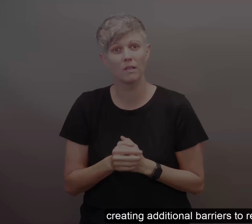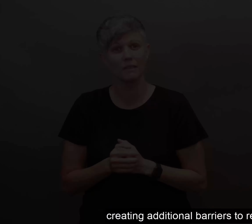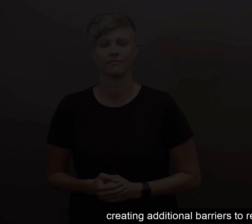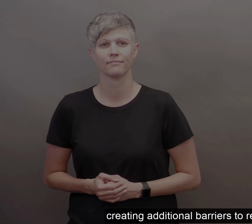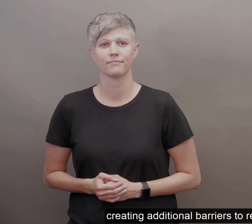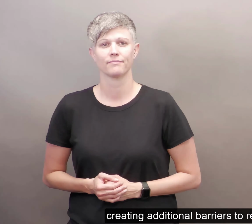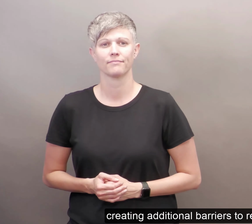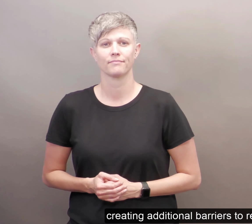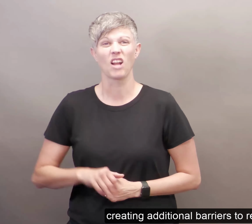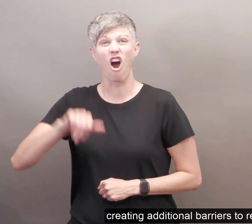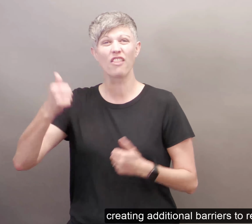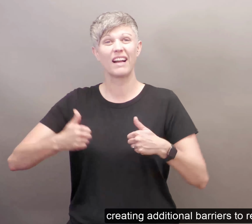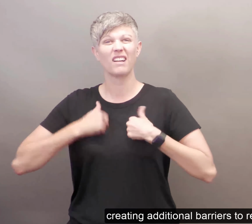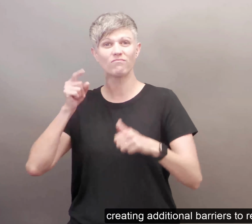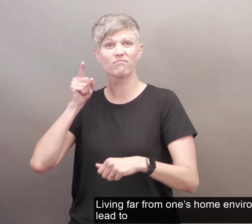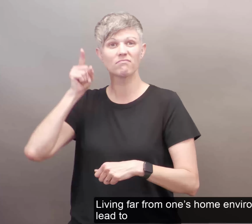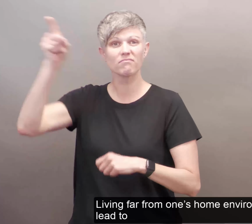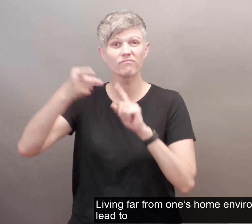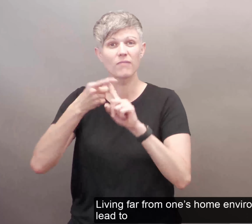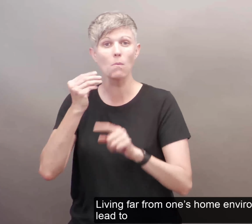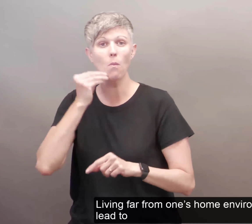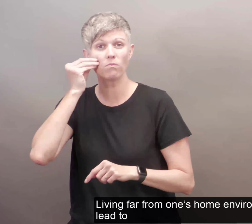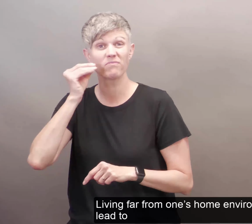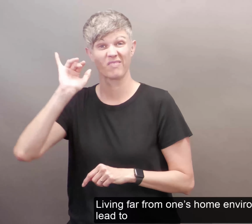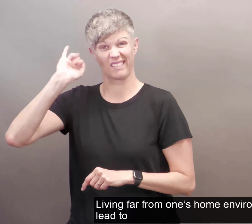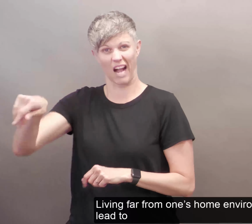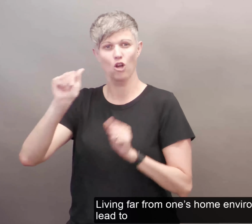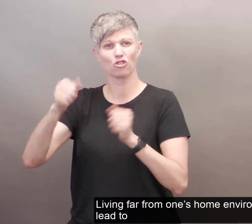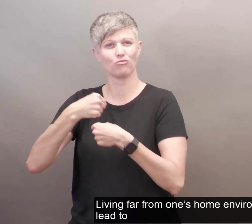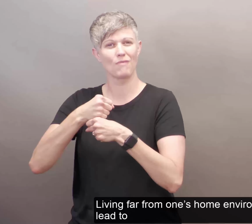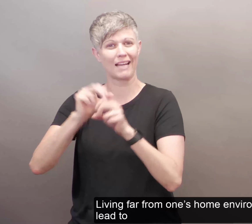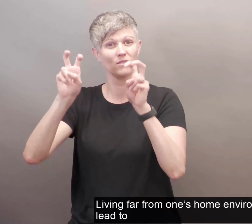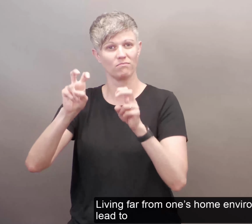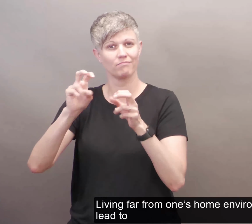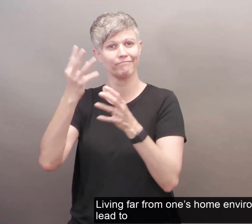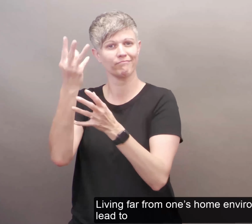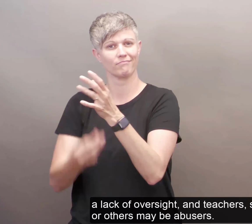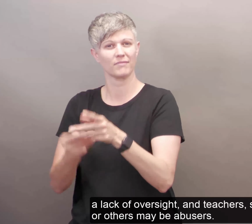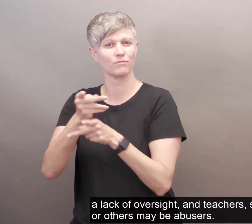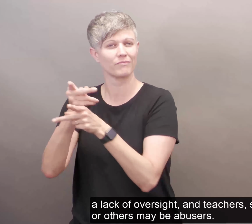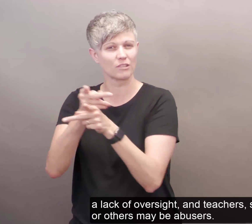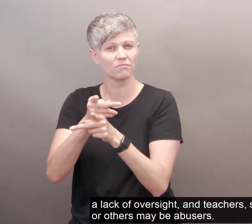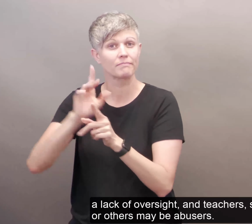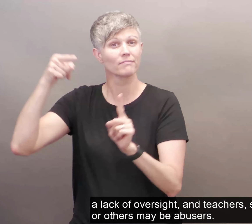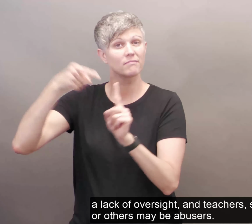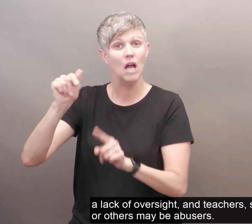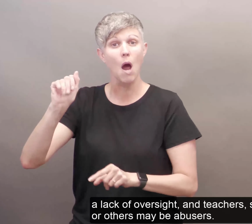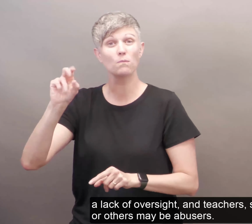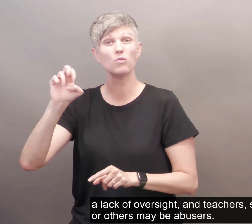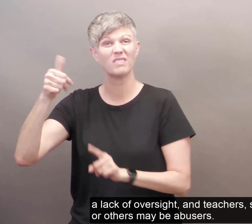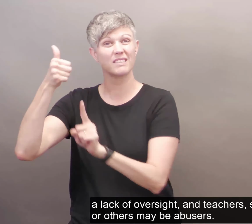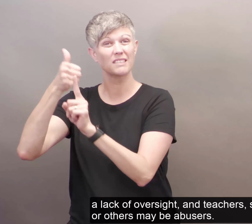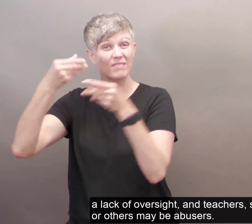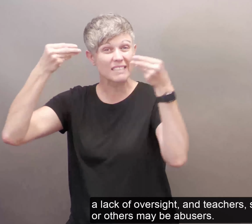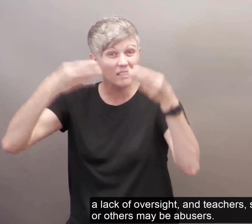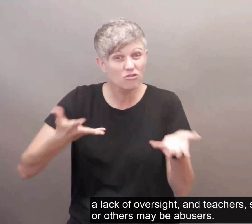Living far from one's home environment may lead to a lack of oversight and teachers, school staff, or others may